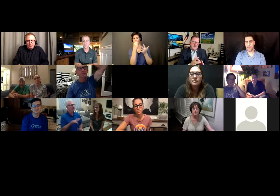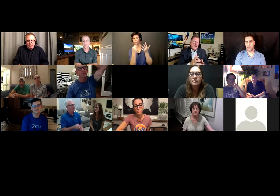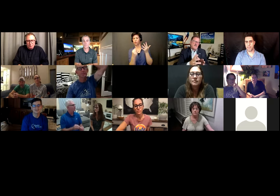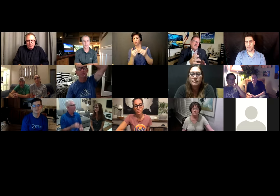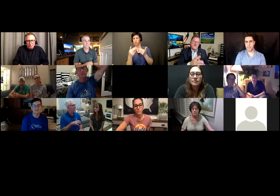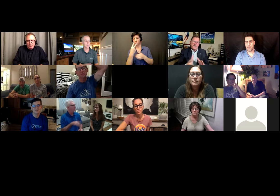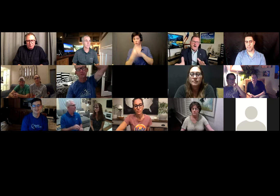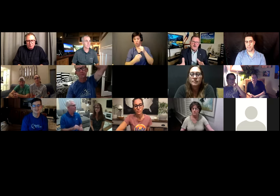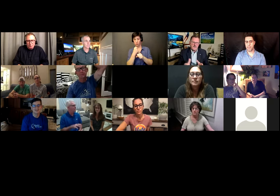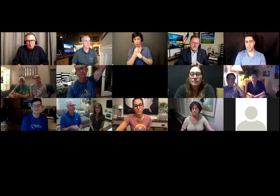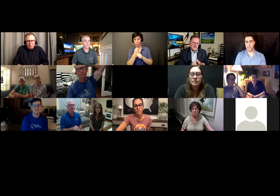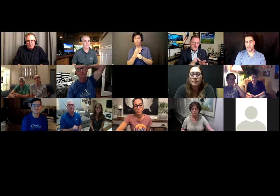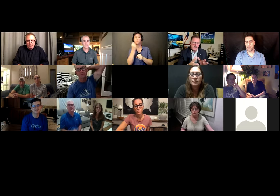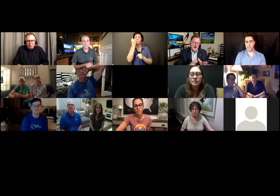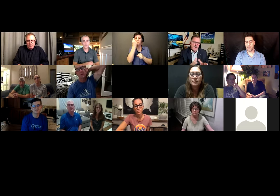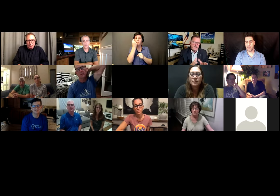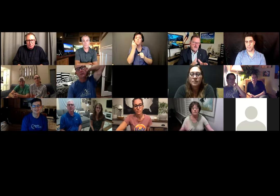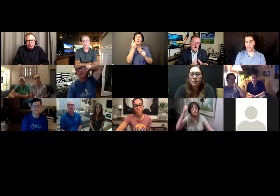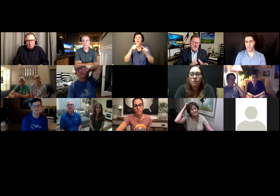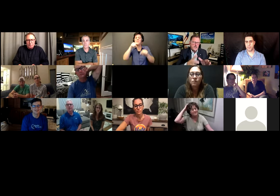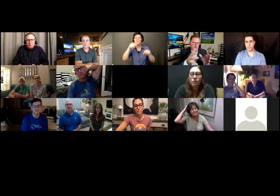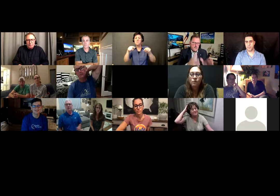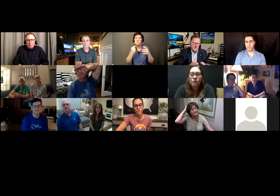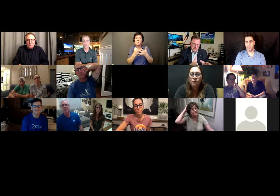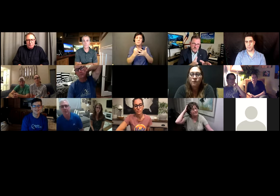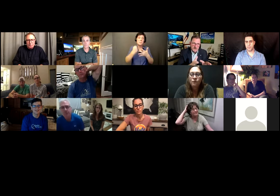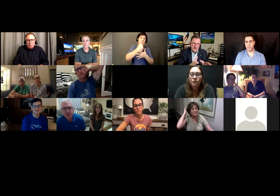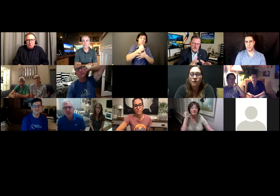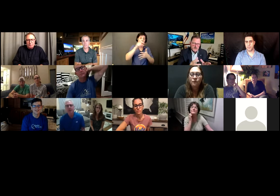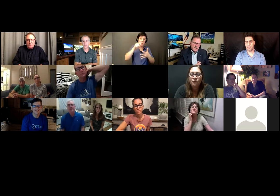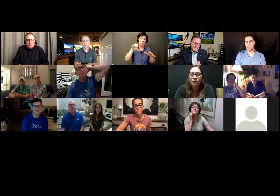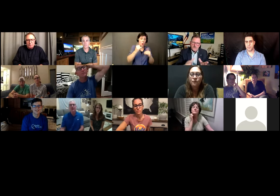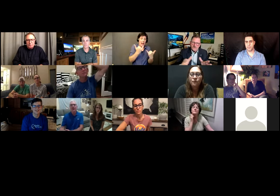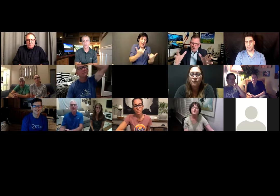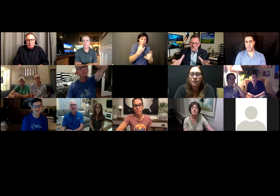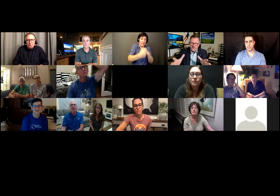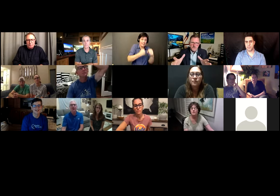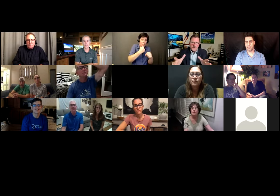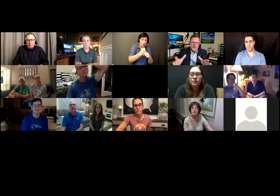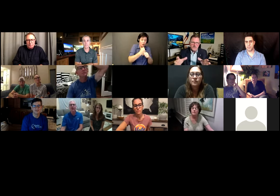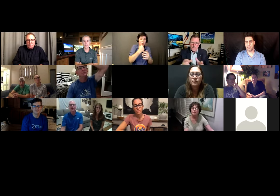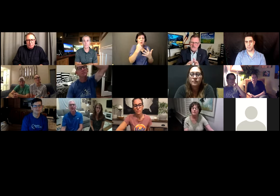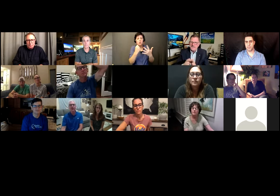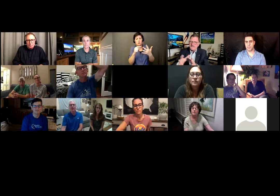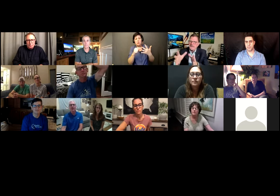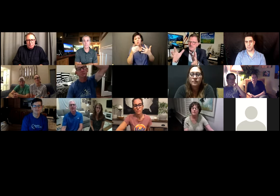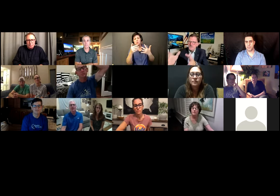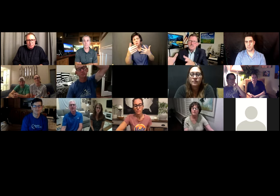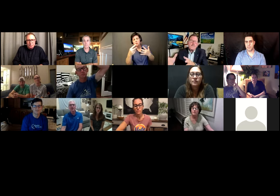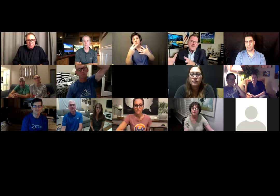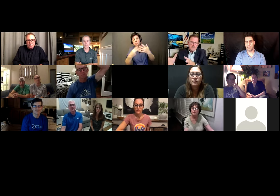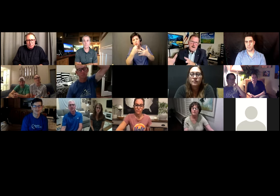those things have different priorities. There's priorities that are do this year, do this over the 2 years, or at least